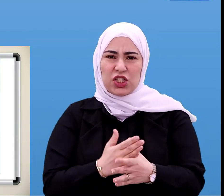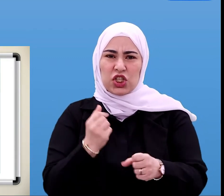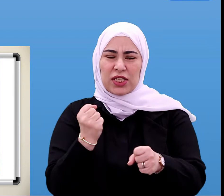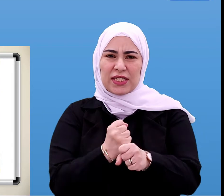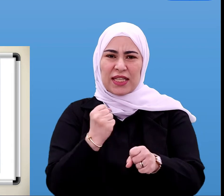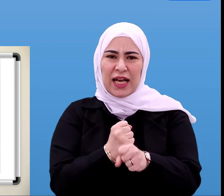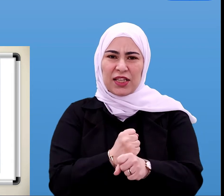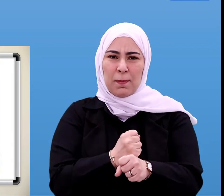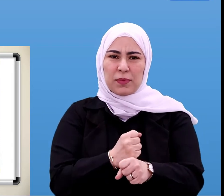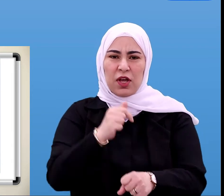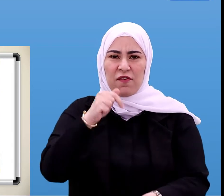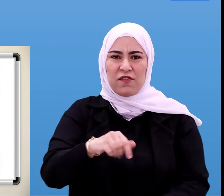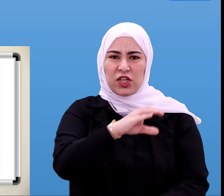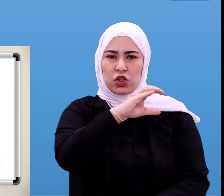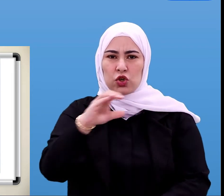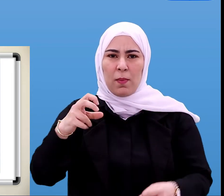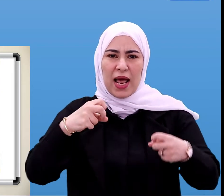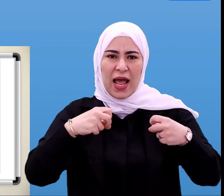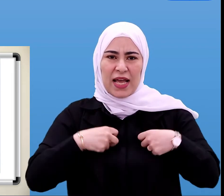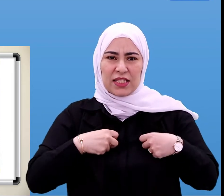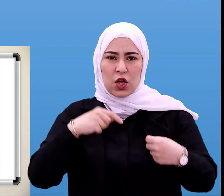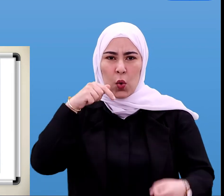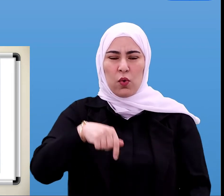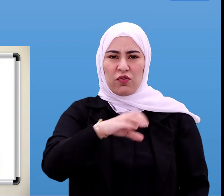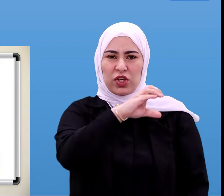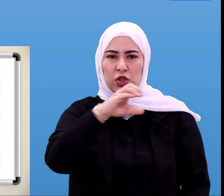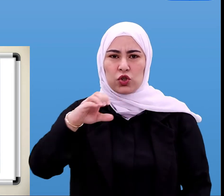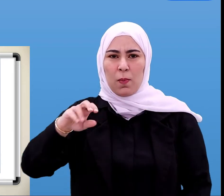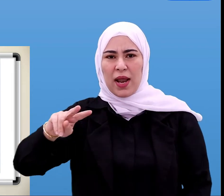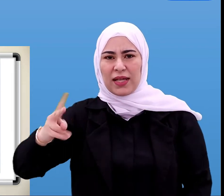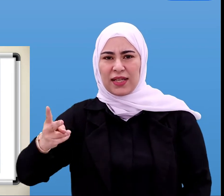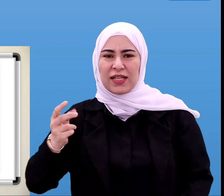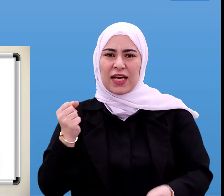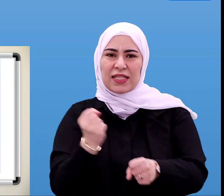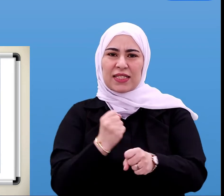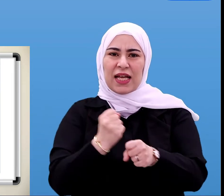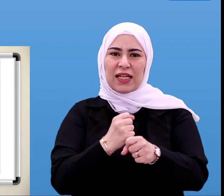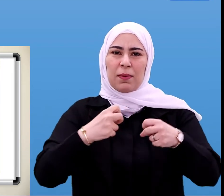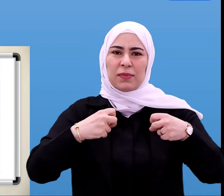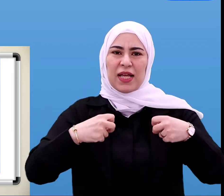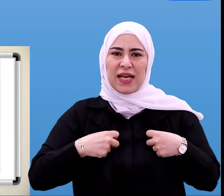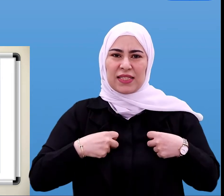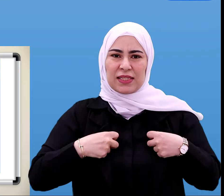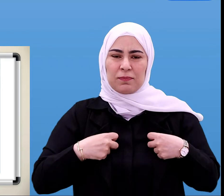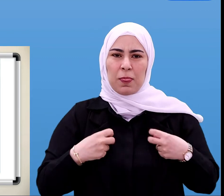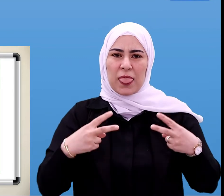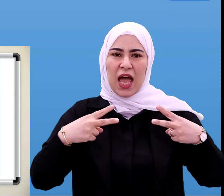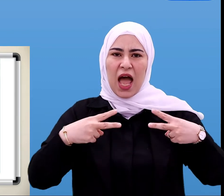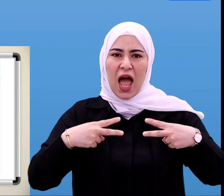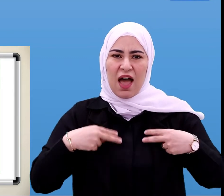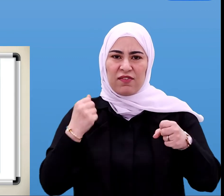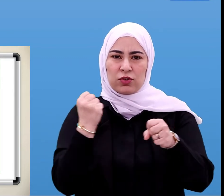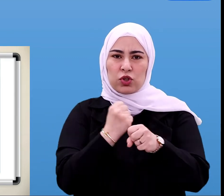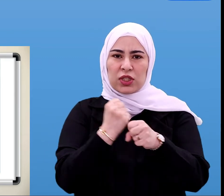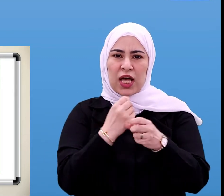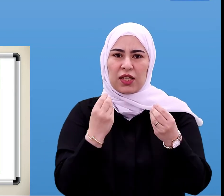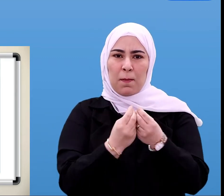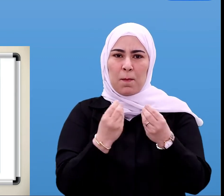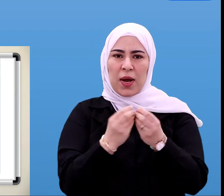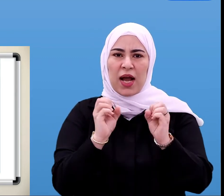why did I use has in the first sentence? We use have with the plural, like